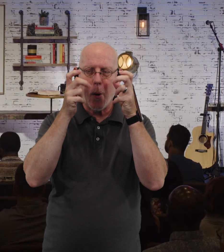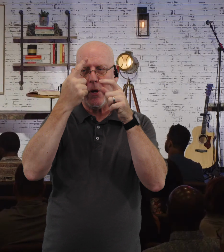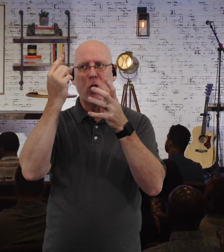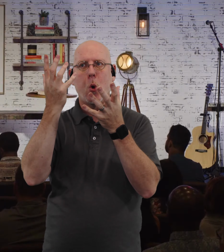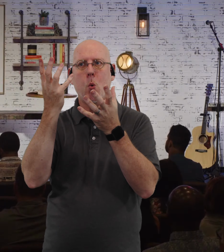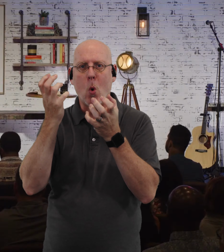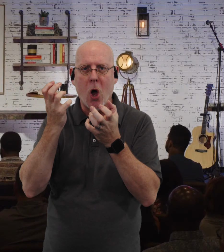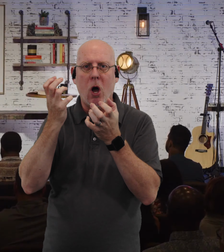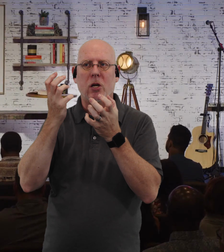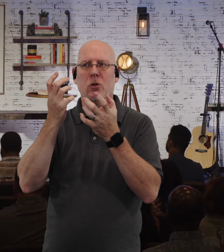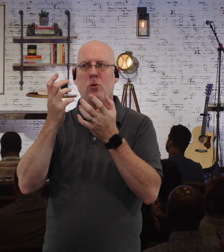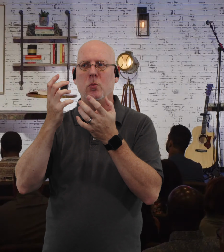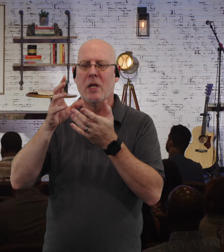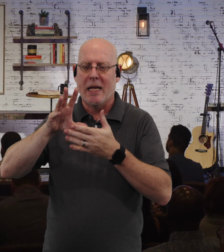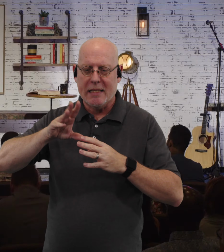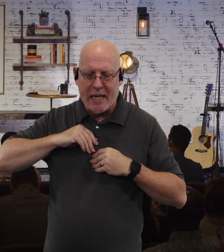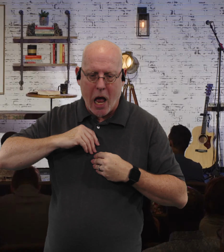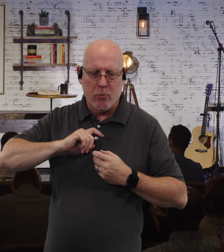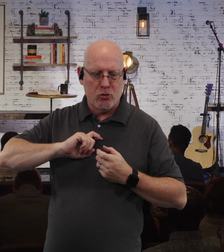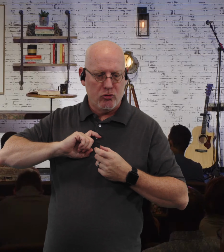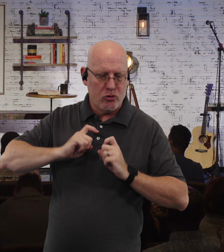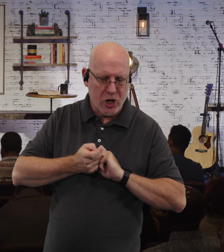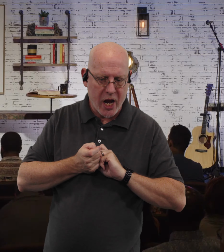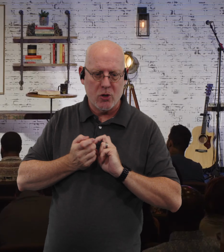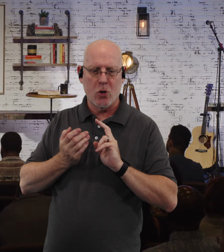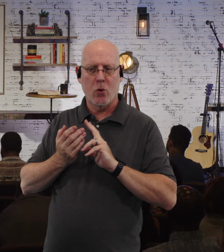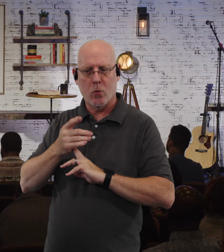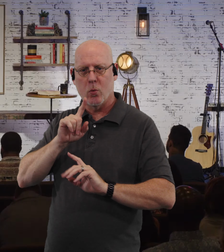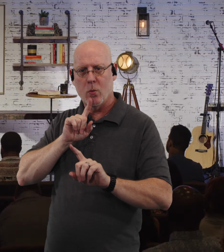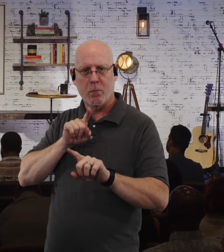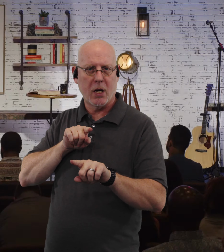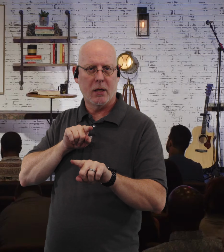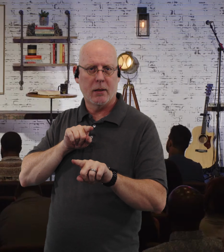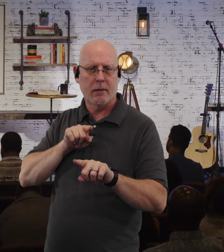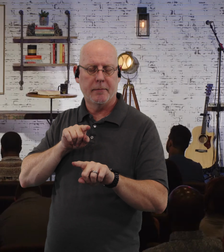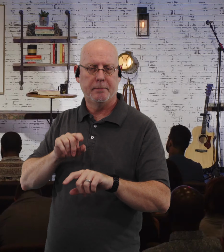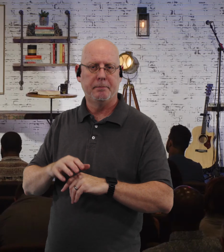take in or to be changed by the mandates.